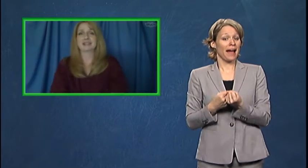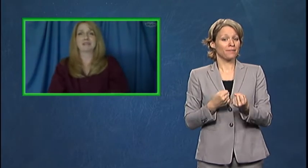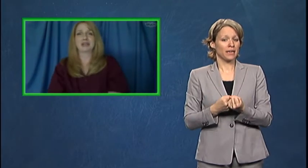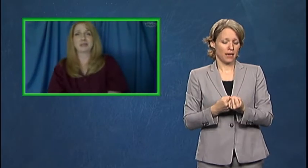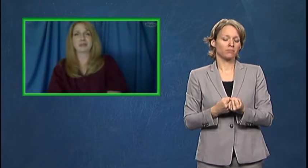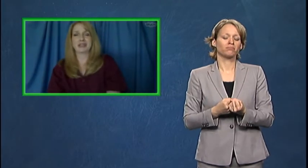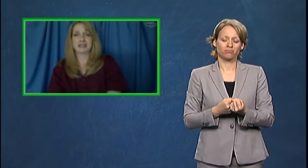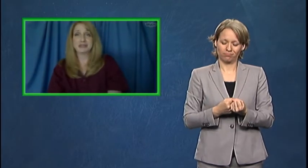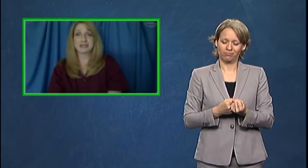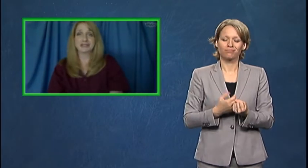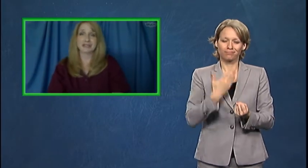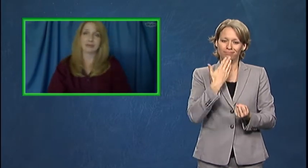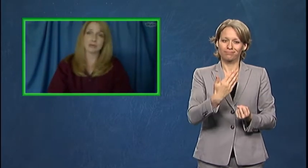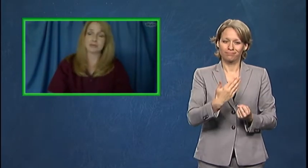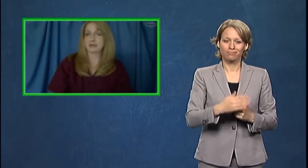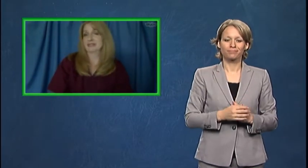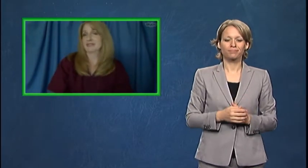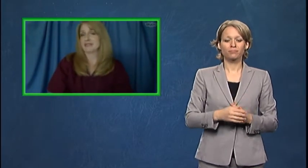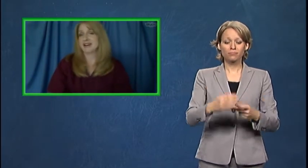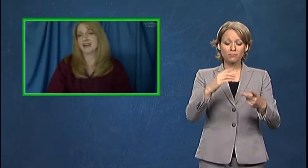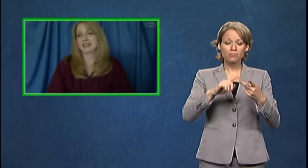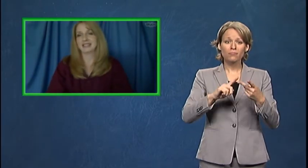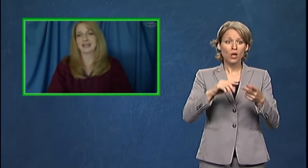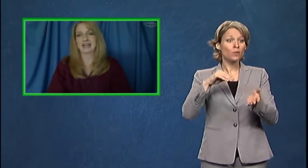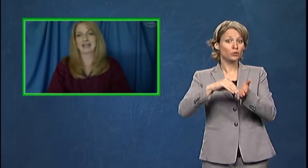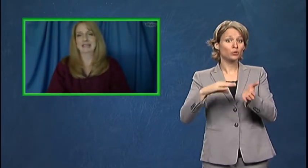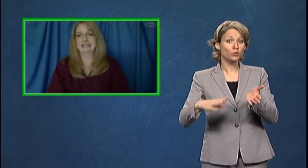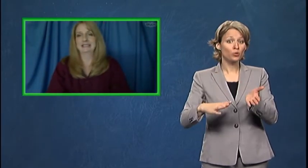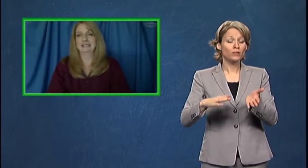Ideally, they should be open to using video remote. If they're not,